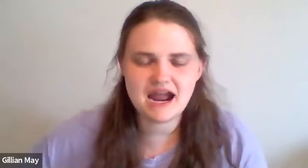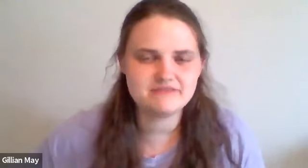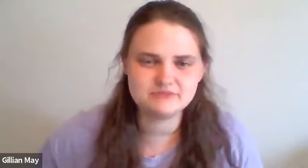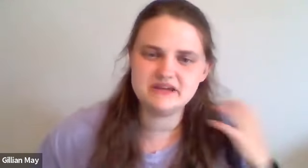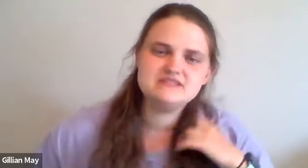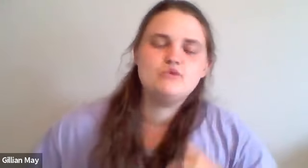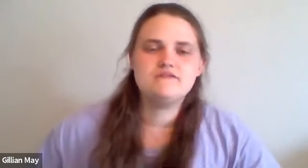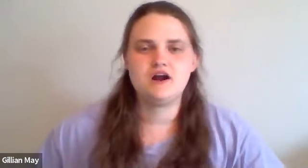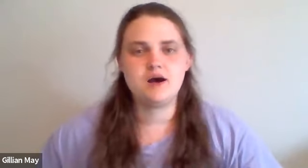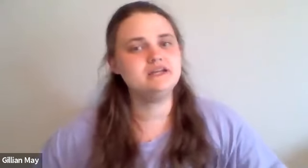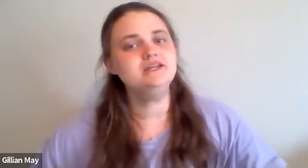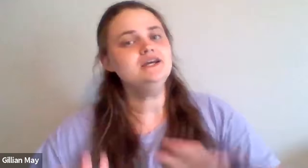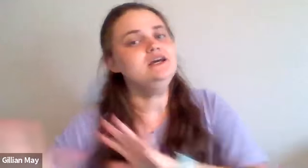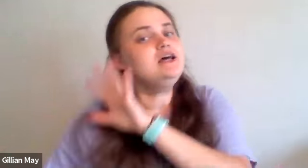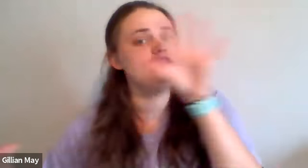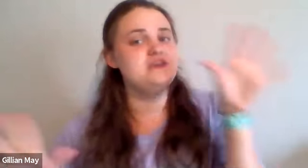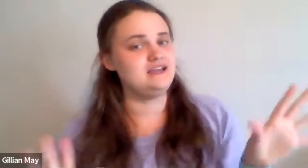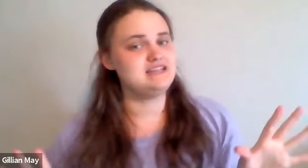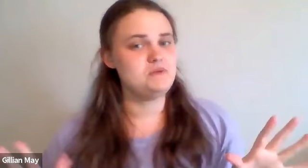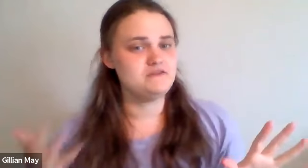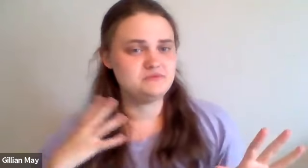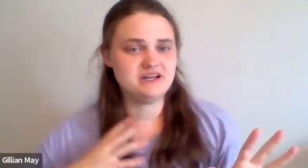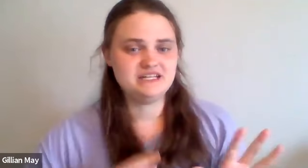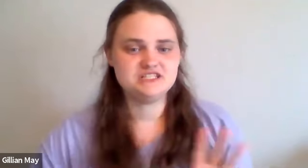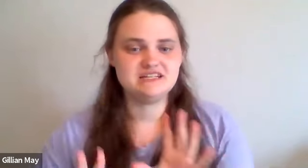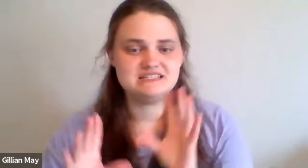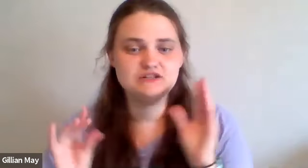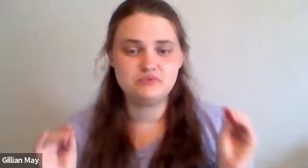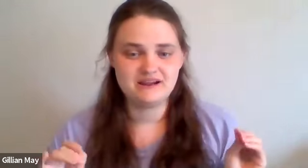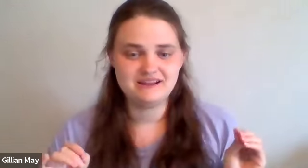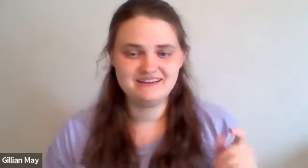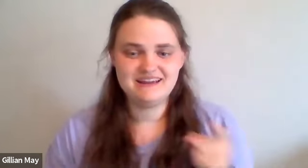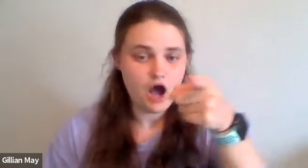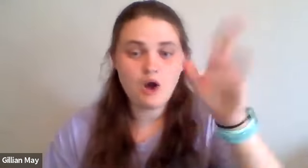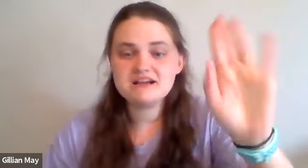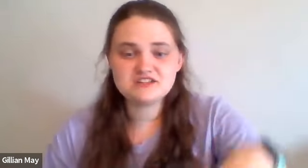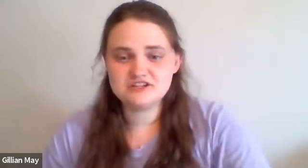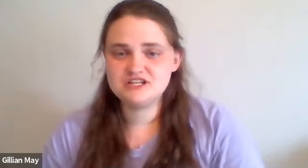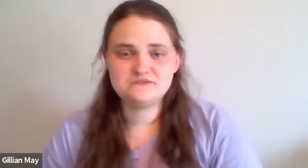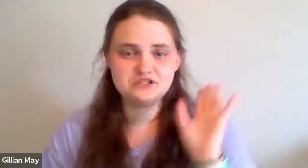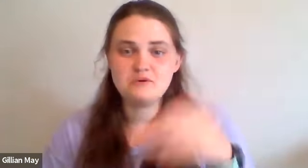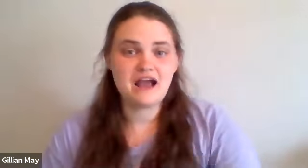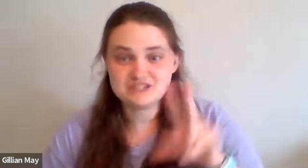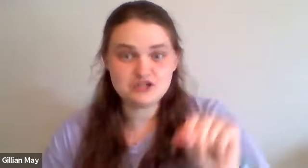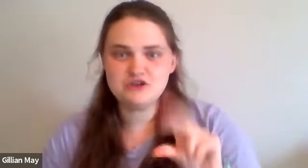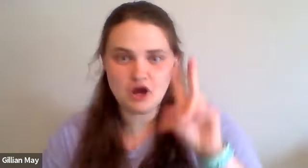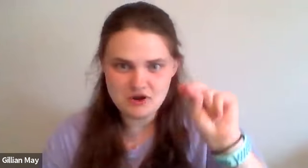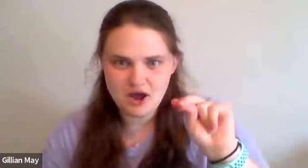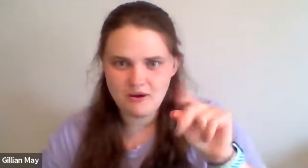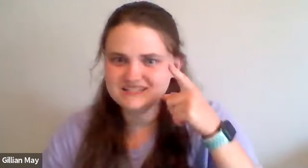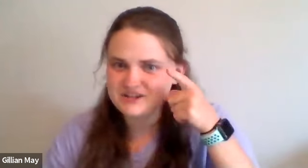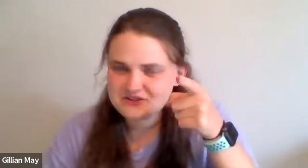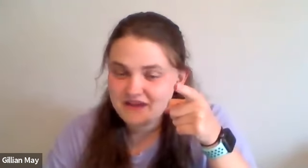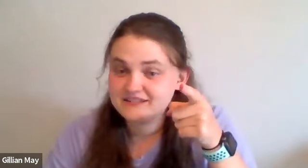have to make this more of a common thing to help everybody. It's just a nice little break. Oh, I saw you, Jennifer. Don't worry. I saw you go, no. I saw